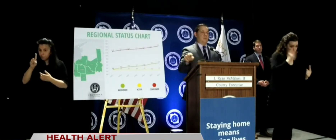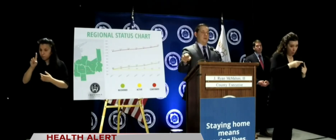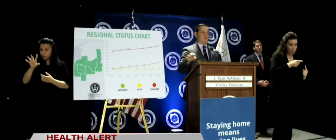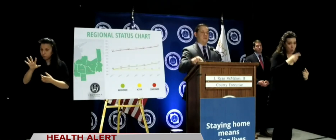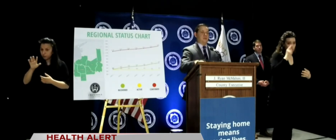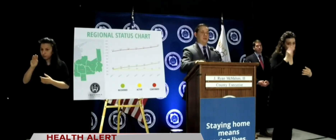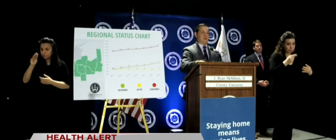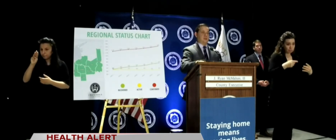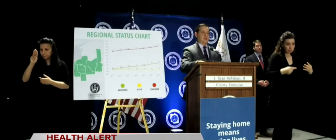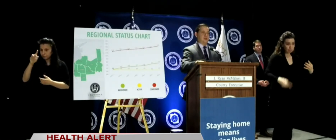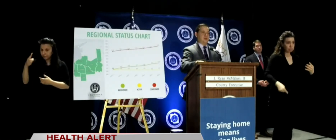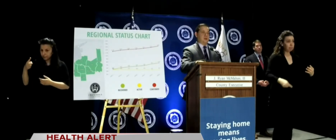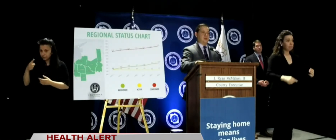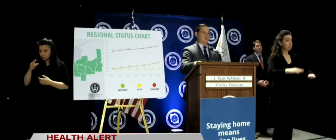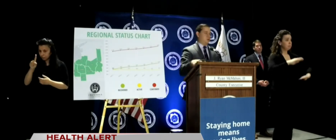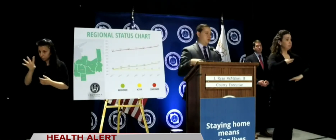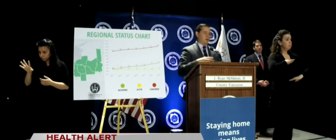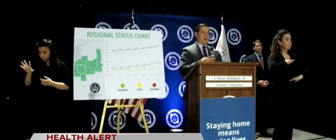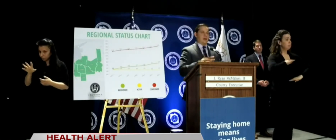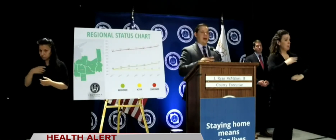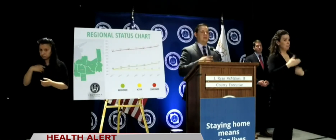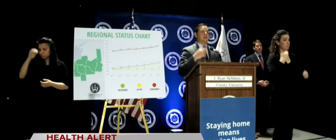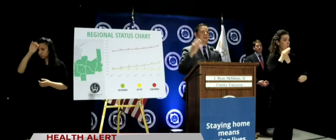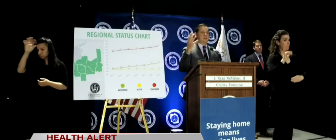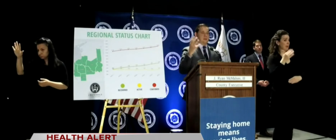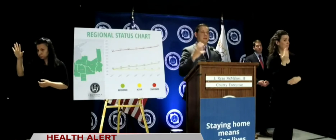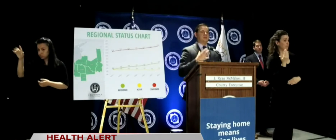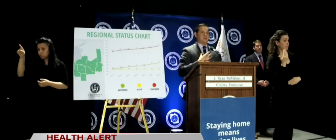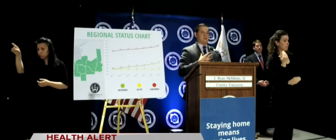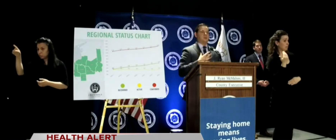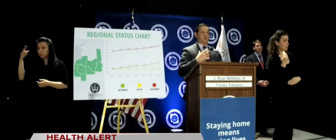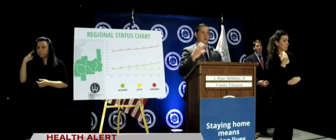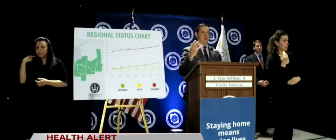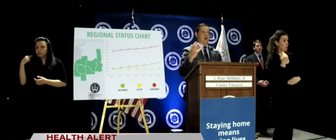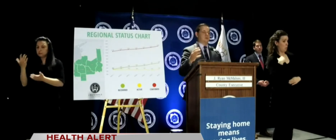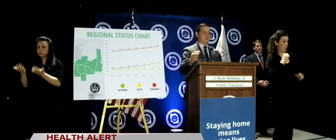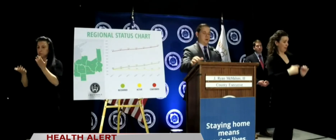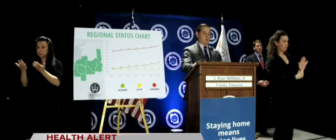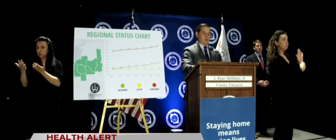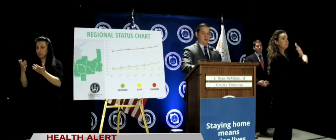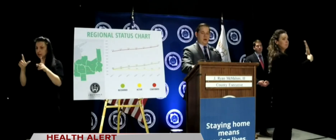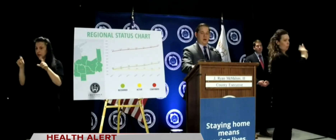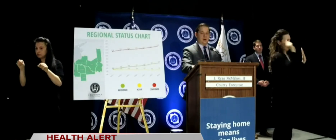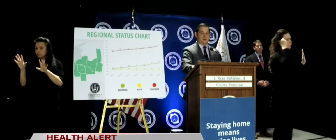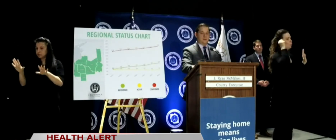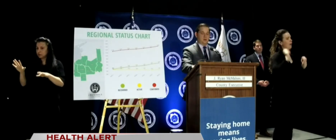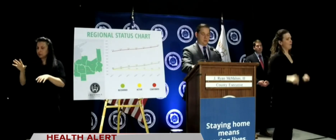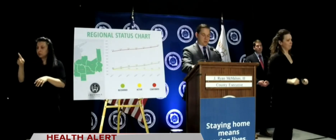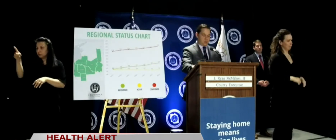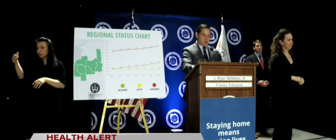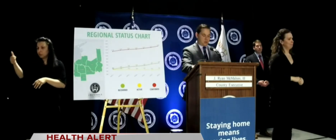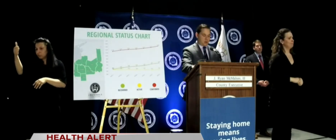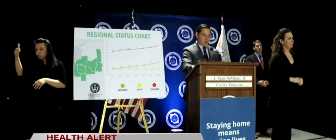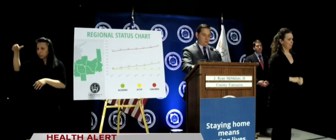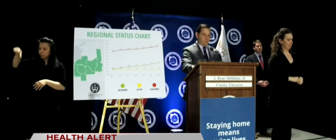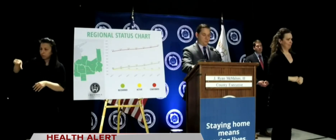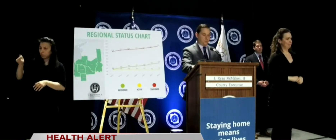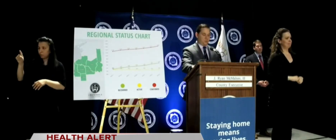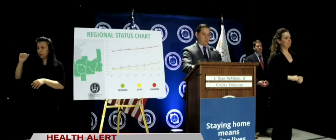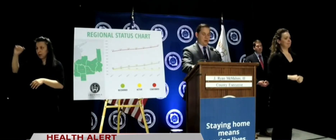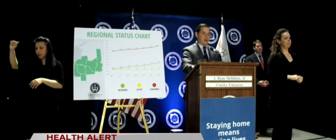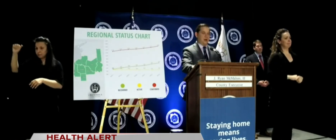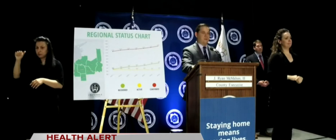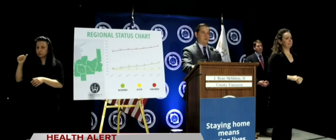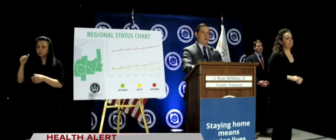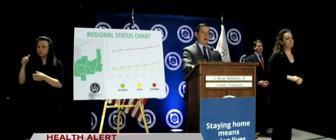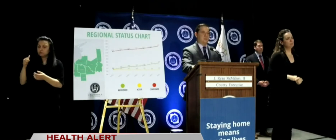before May 15th, we agree to that. He still needs to agree to that. So certainly we